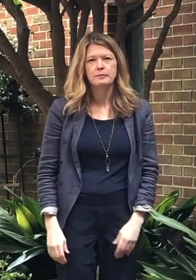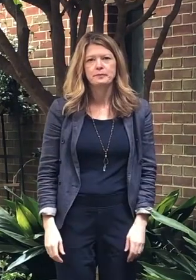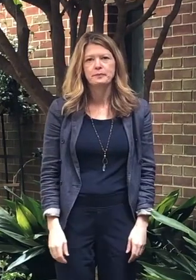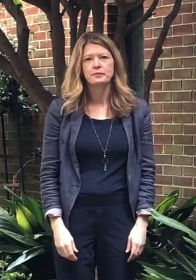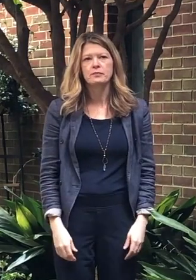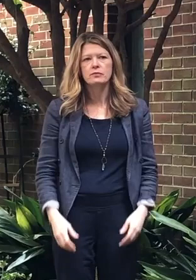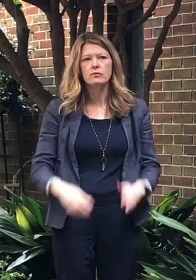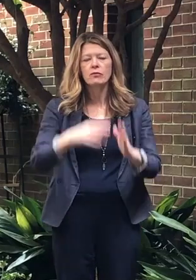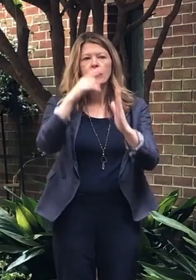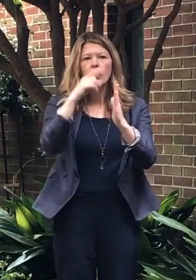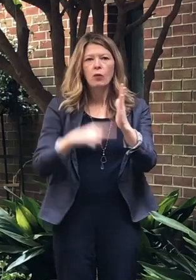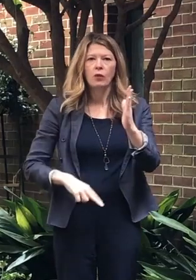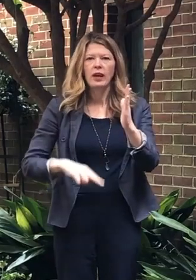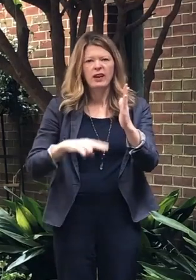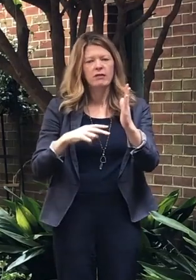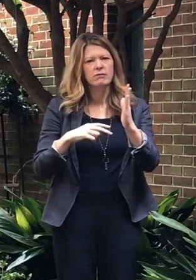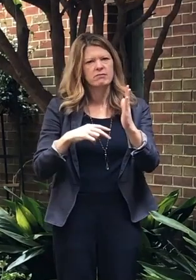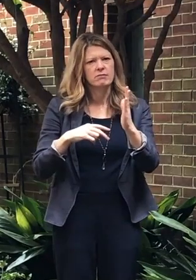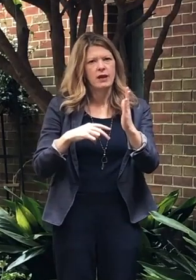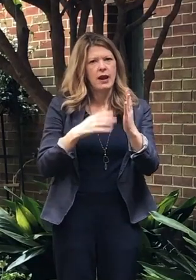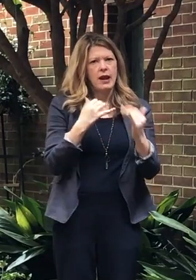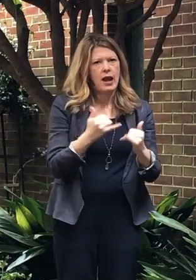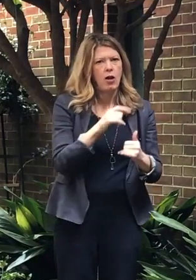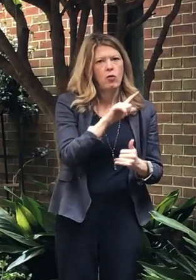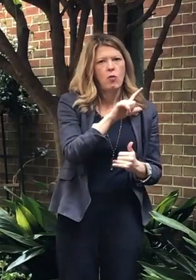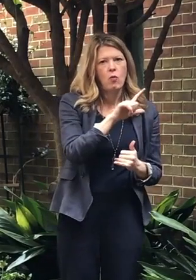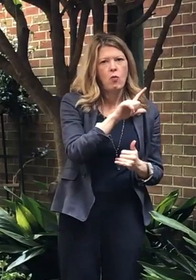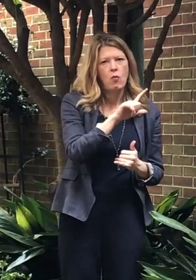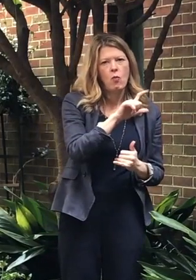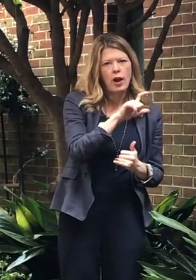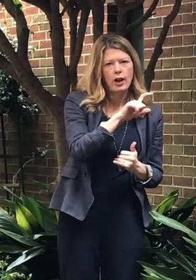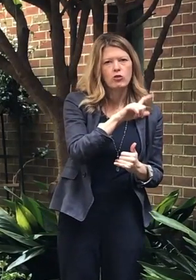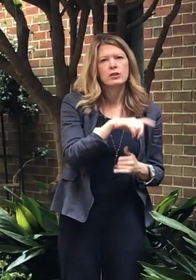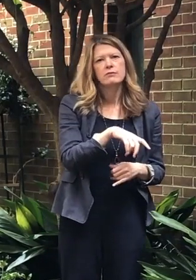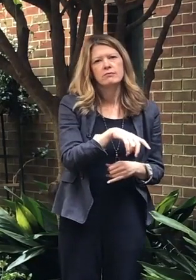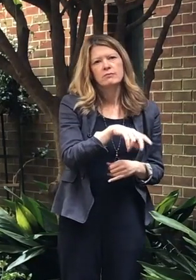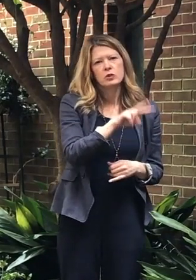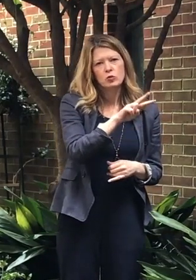Let's read Psalms 128, 129, and